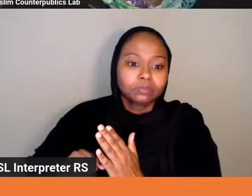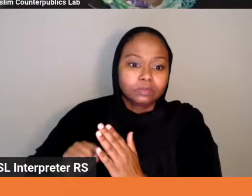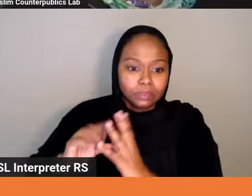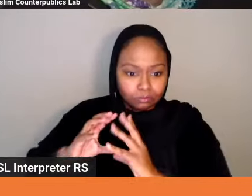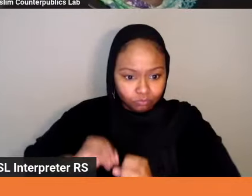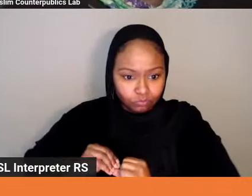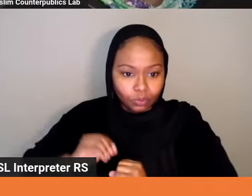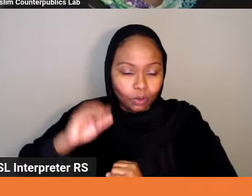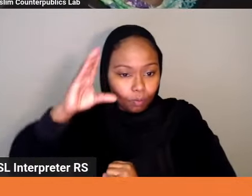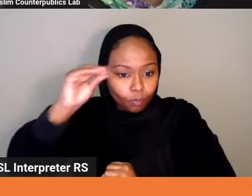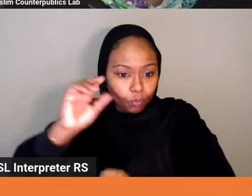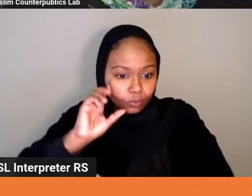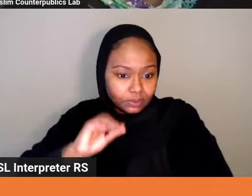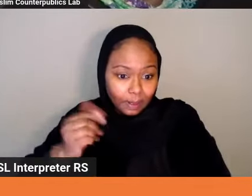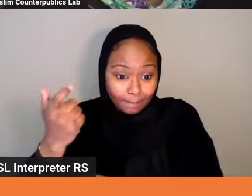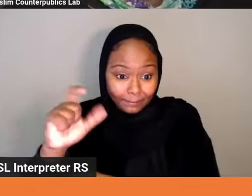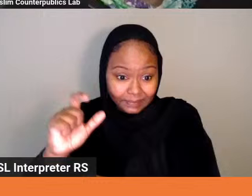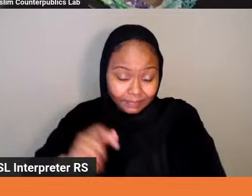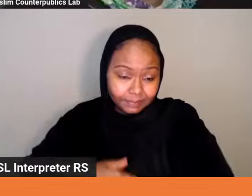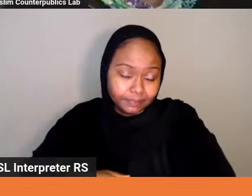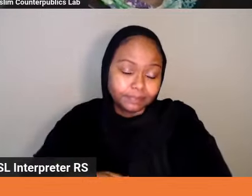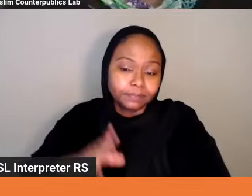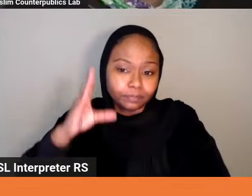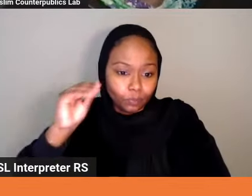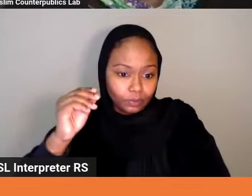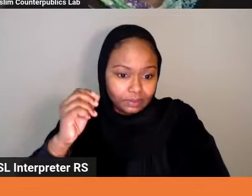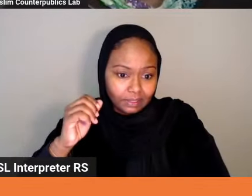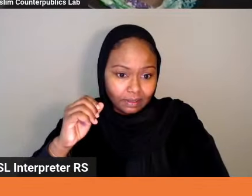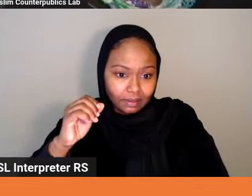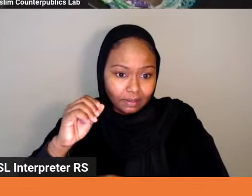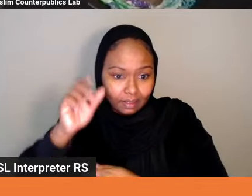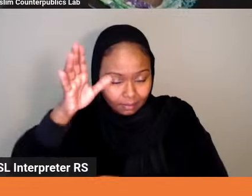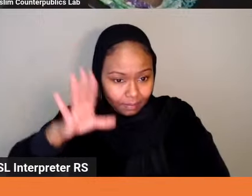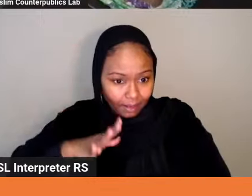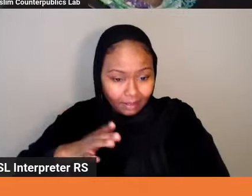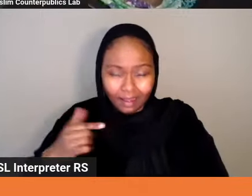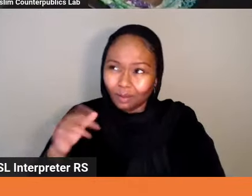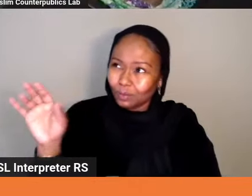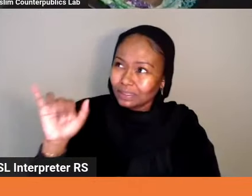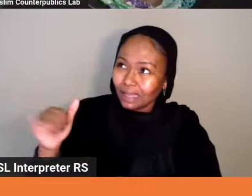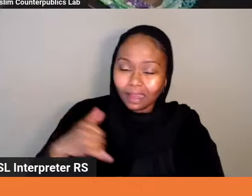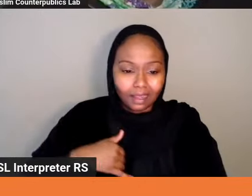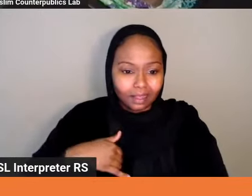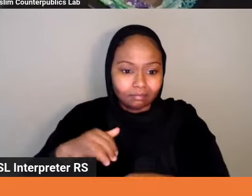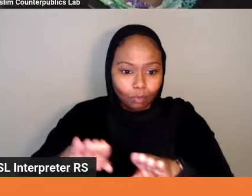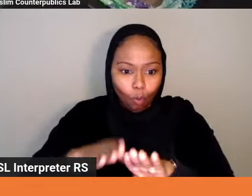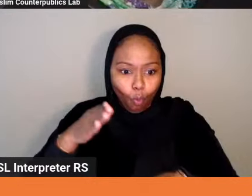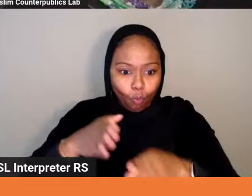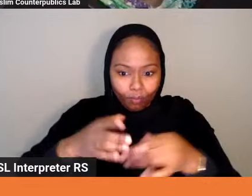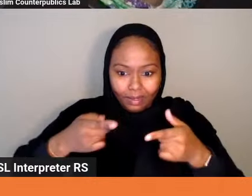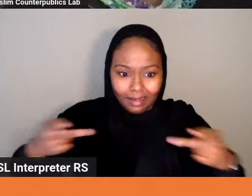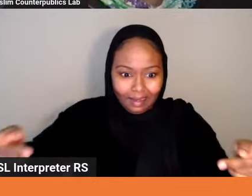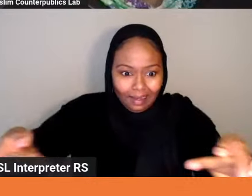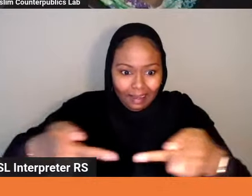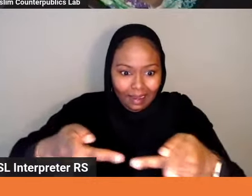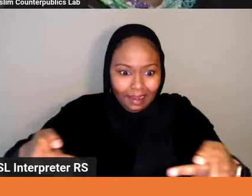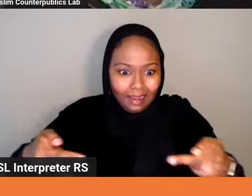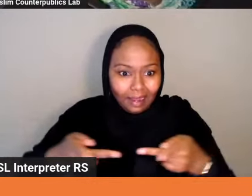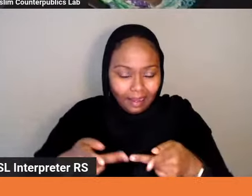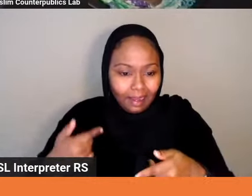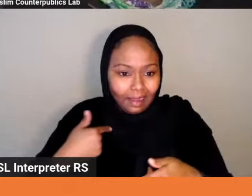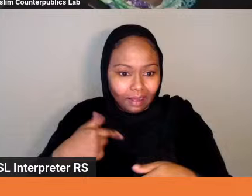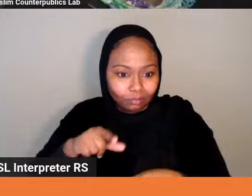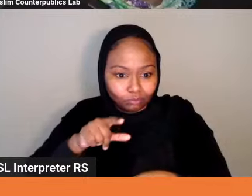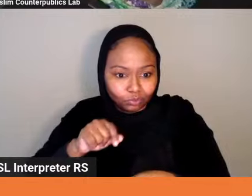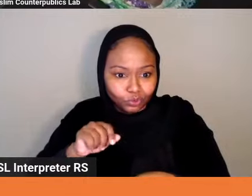example, described the conditions of detention as an open-air chicken coop, where prisoners were denied food and drink for long periods of time.